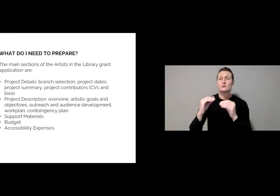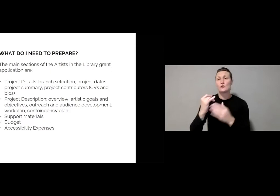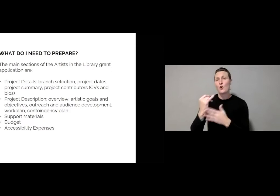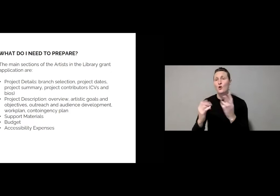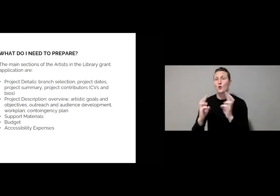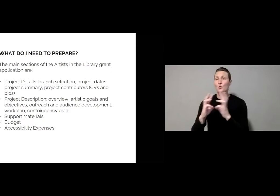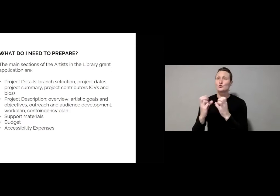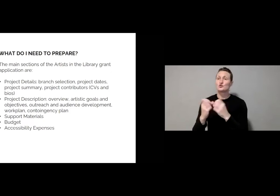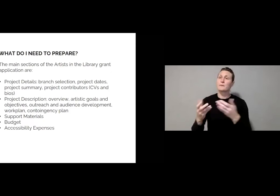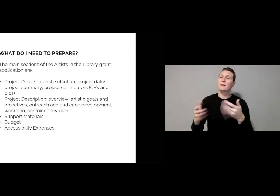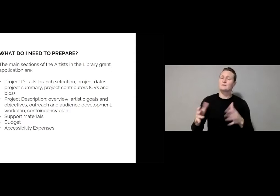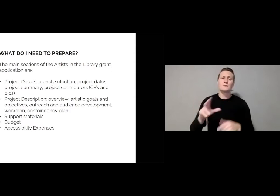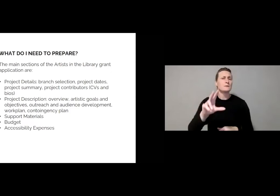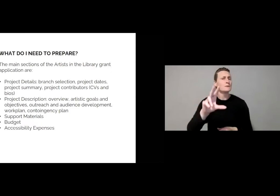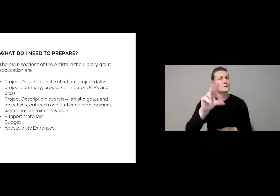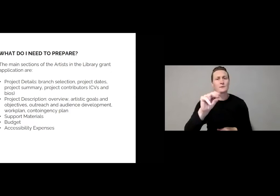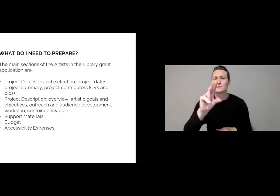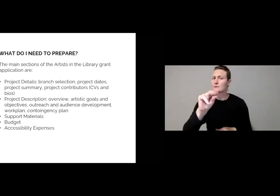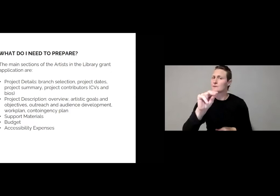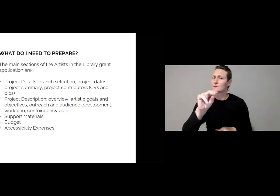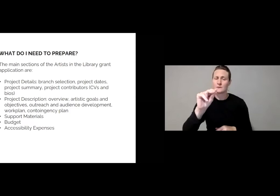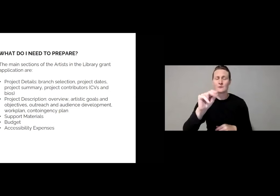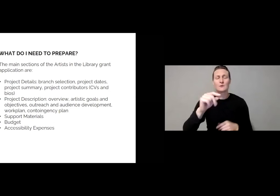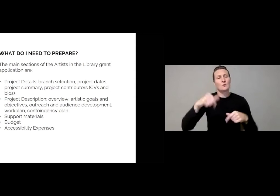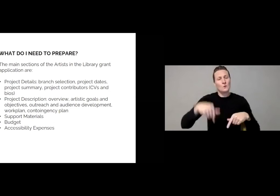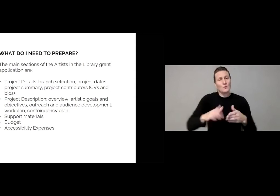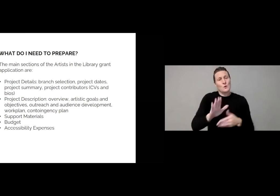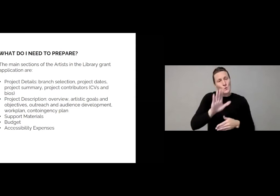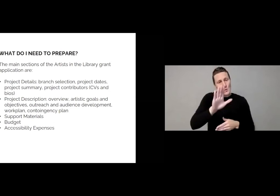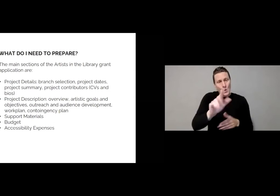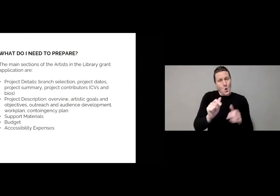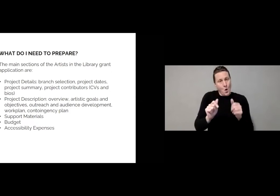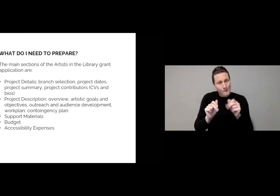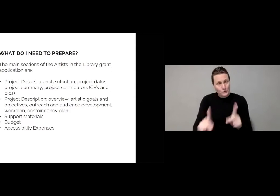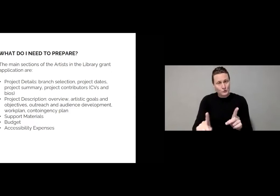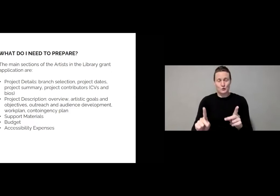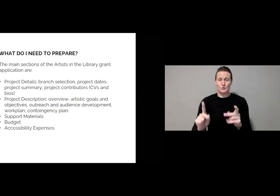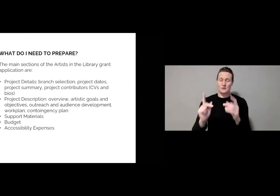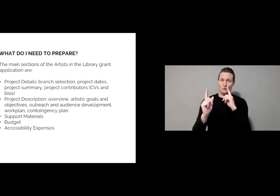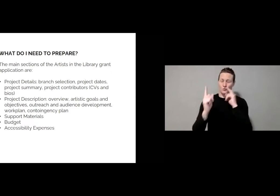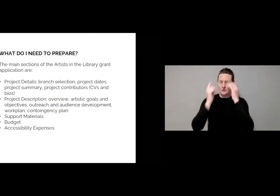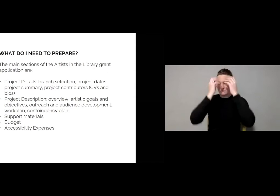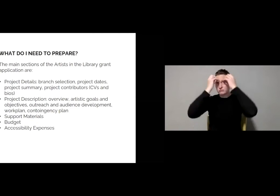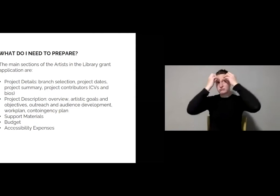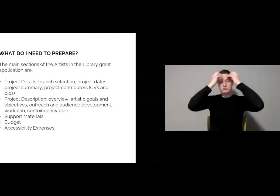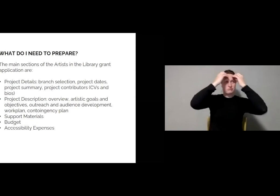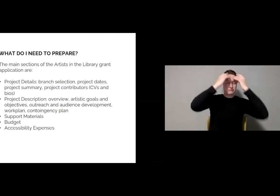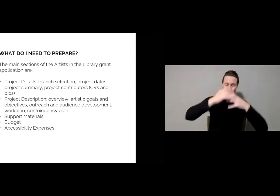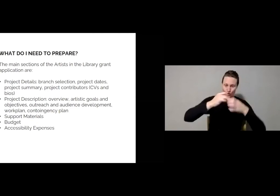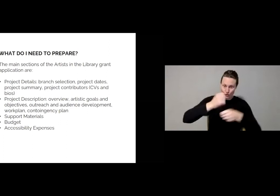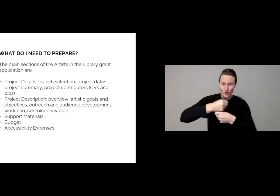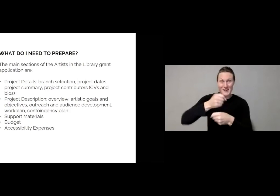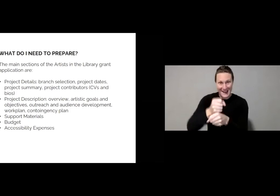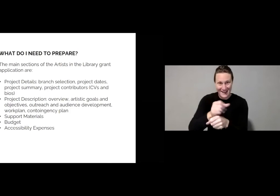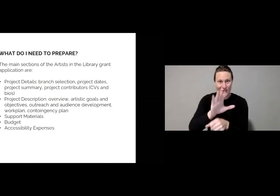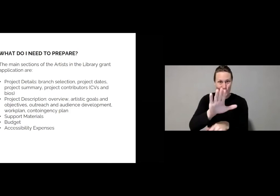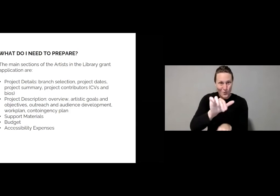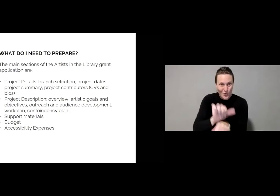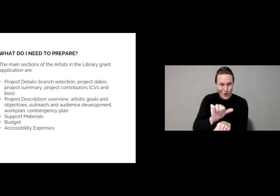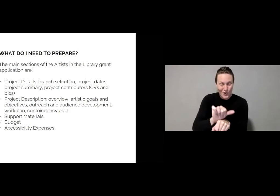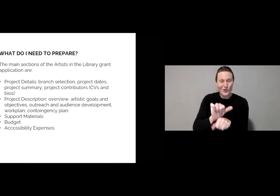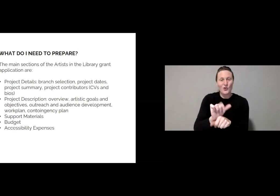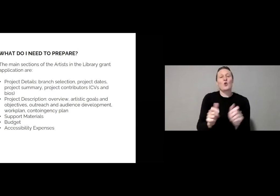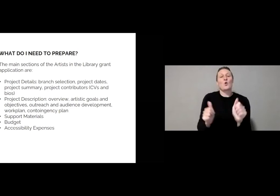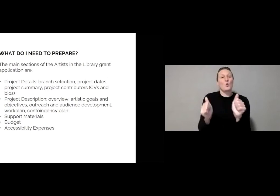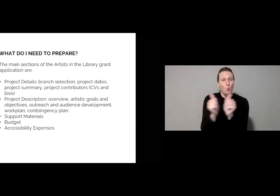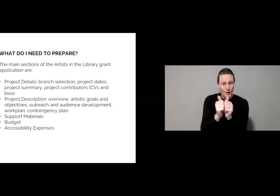pay yourself for your time to do that work. So this is artistic goals and objectives. It's an important section. There's also a section in which